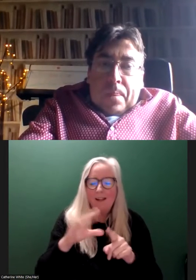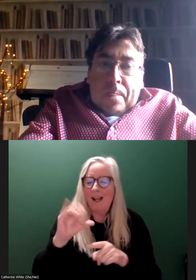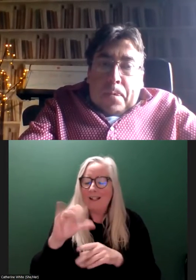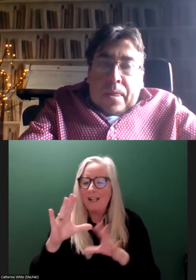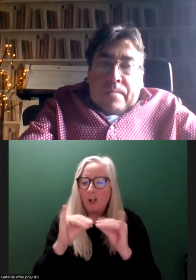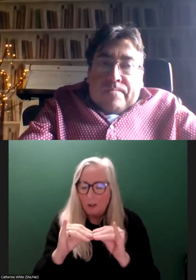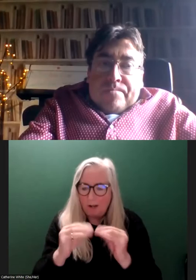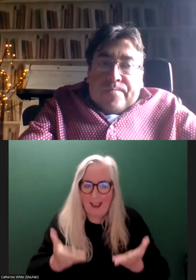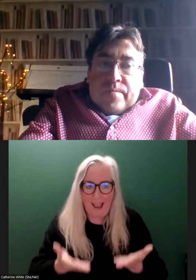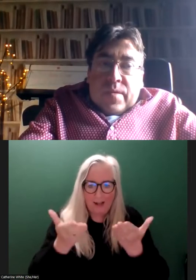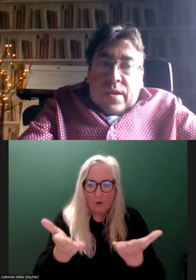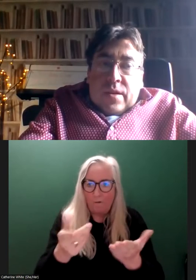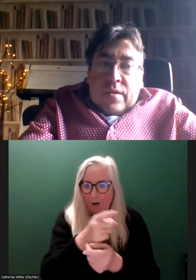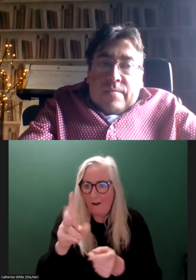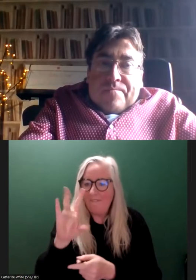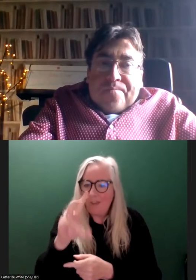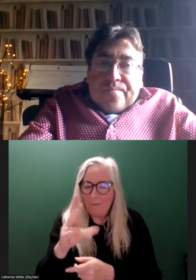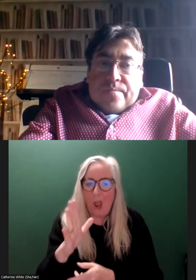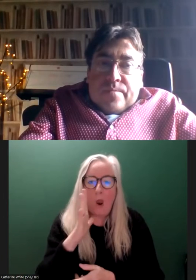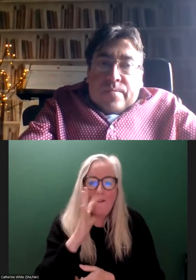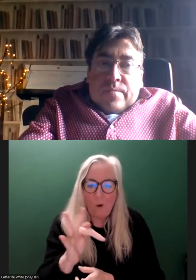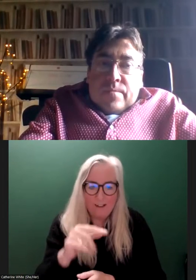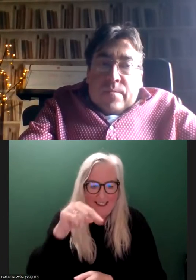I'll hand over to you, Viv. I'm very much looking forward to the discussion.